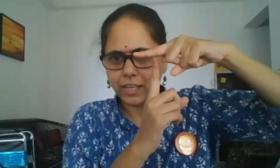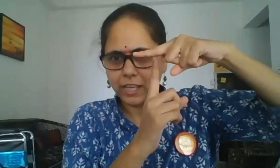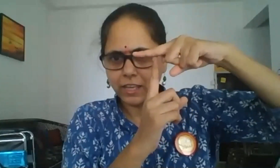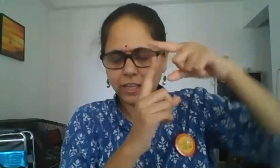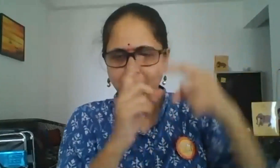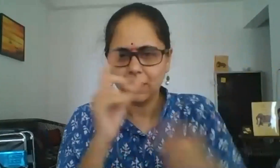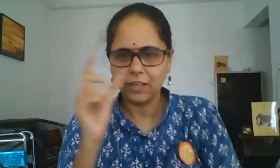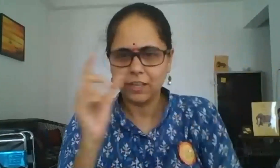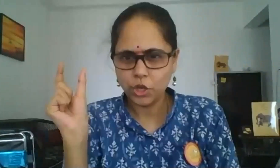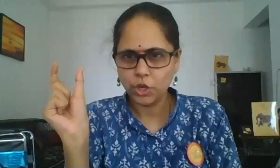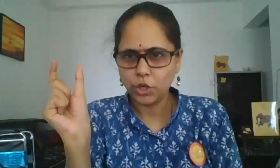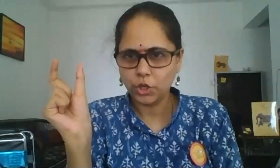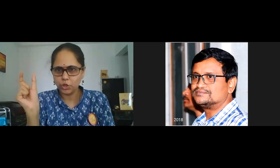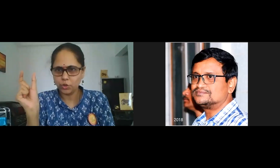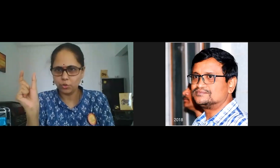T U